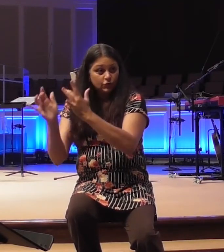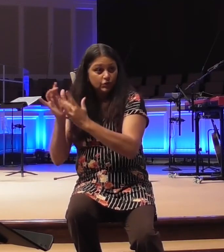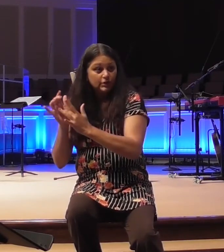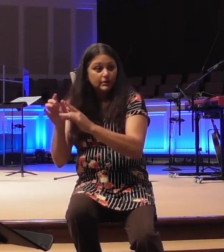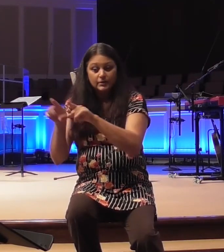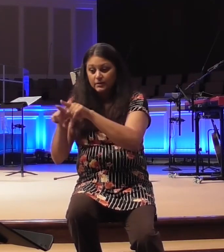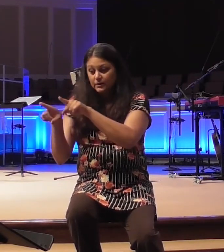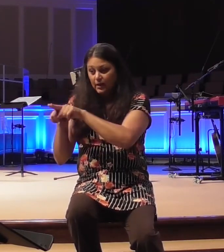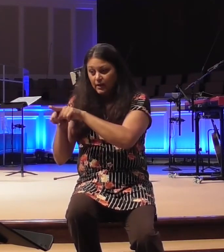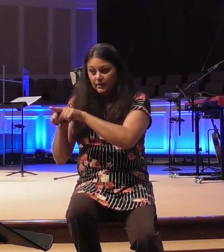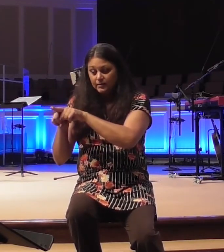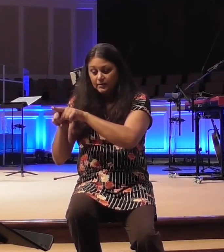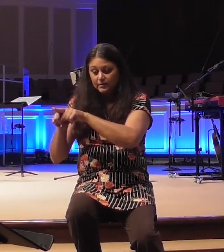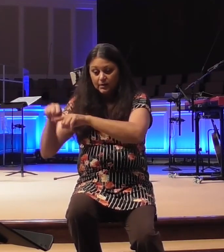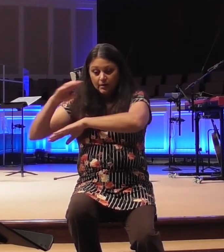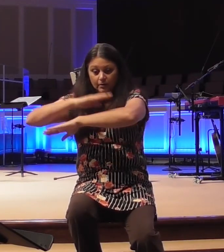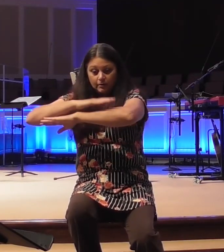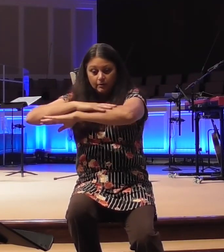conclusion,